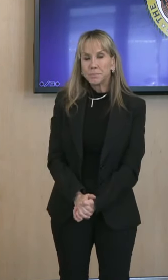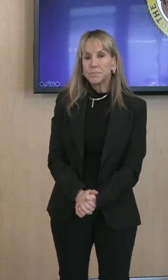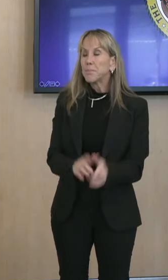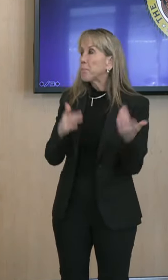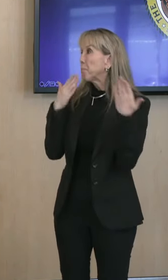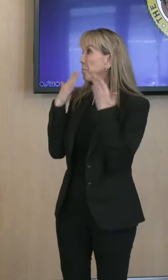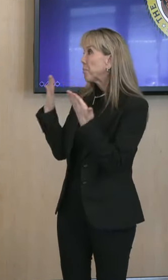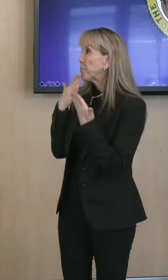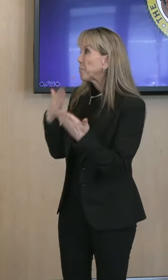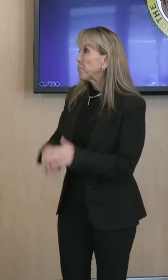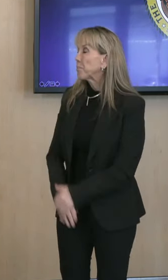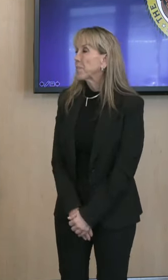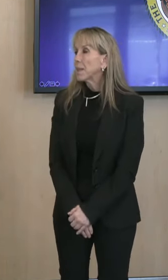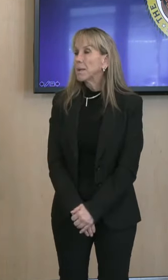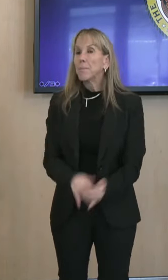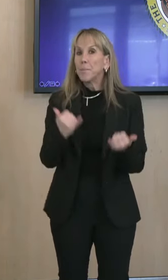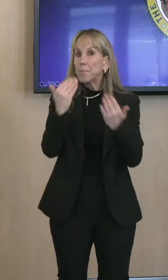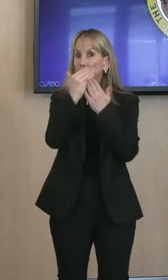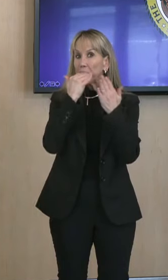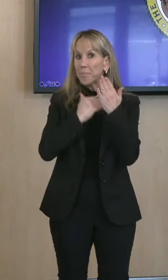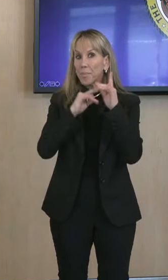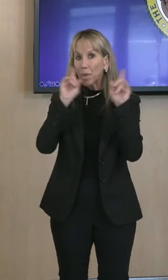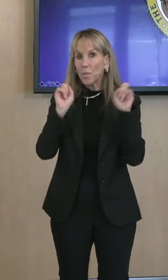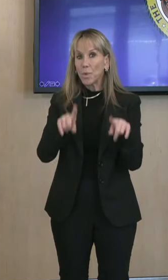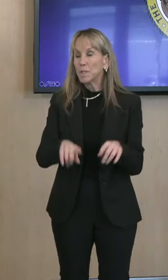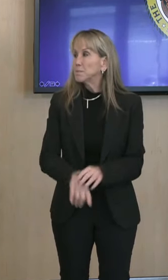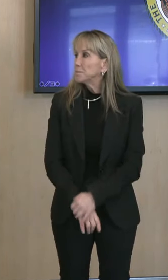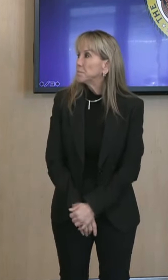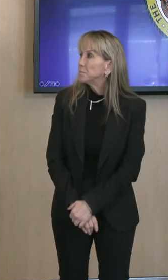Thank you. Okay, let's go to the next question.